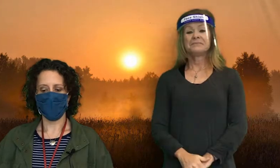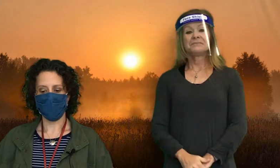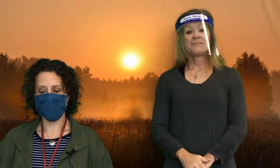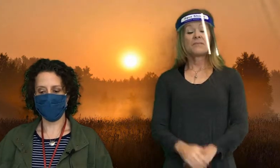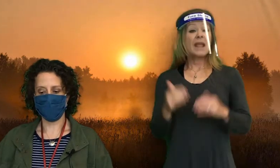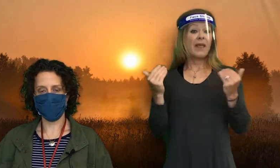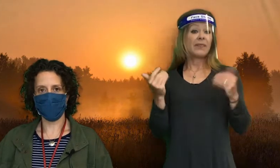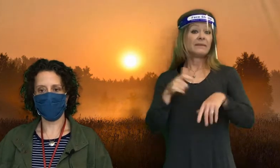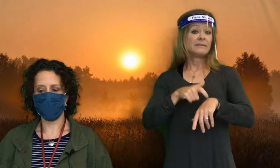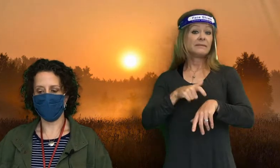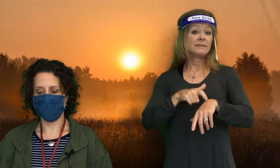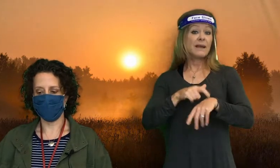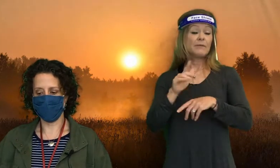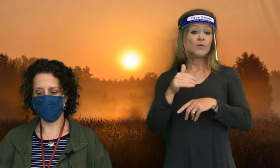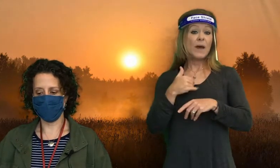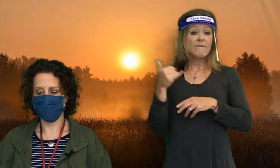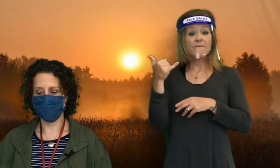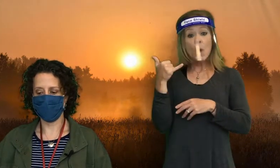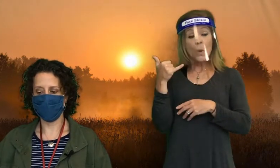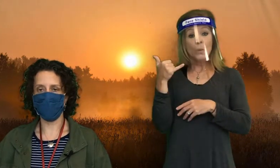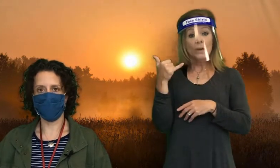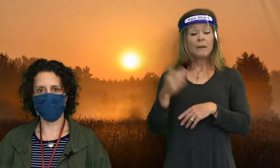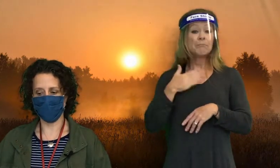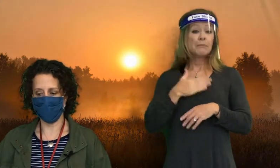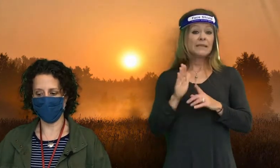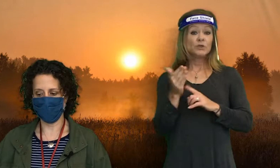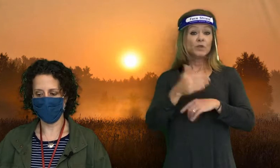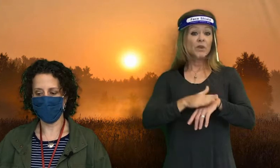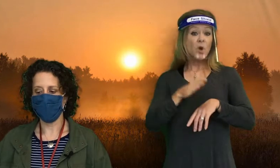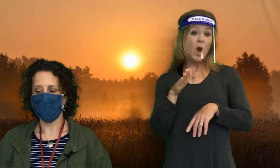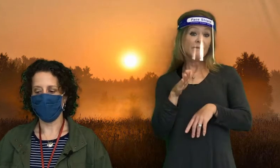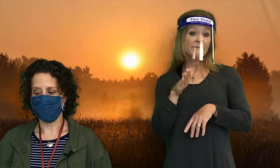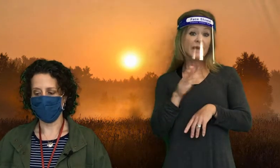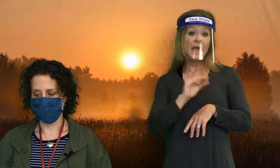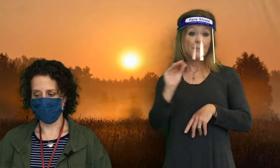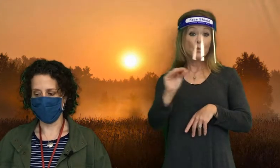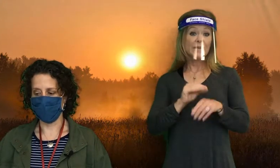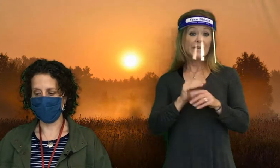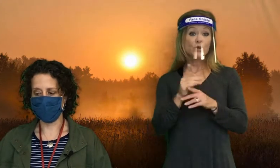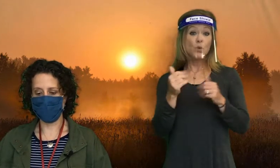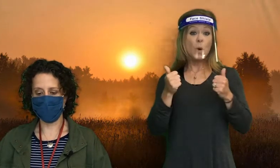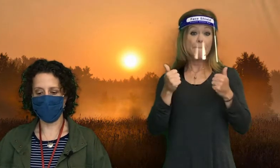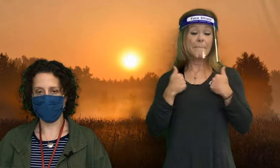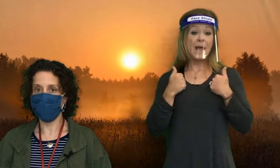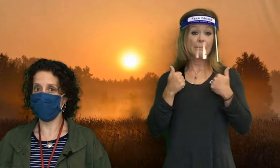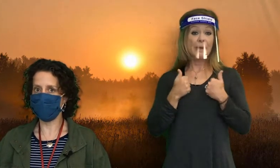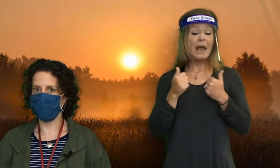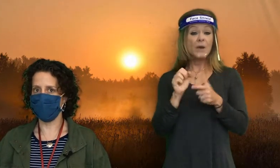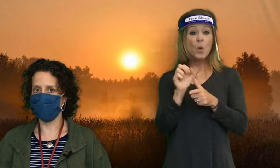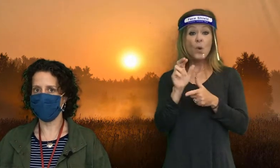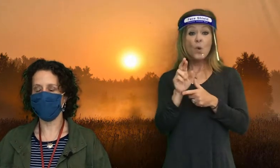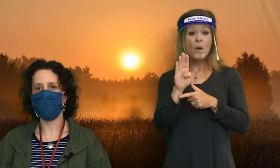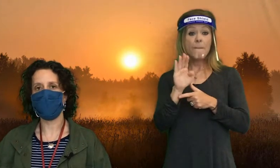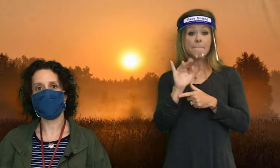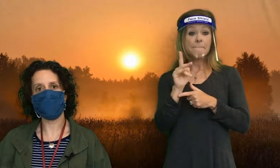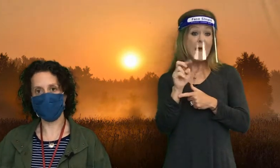At this time, if you have a phone, please turn it off and put it into your backpack or binder